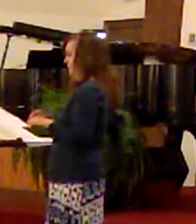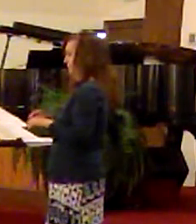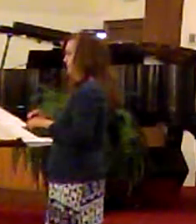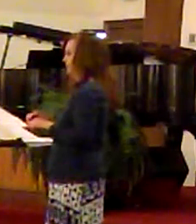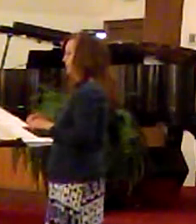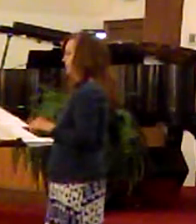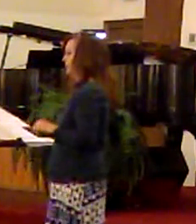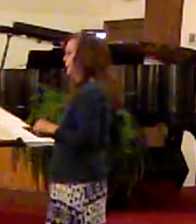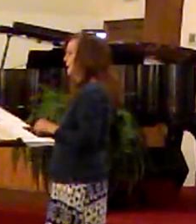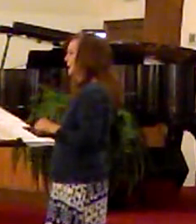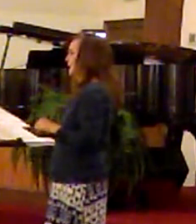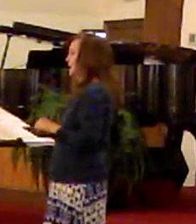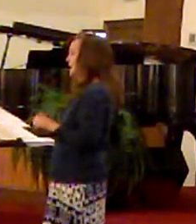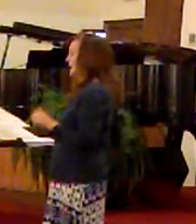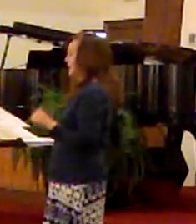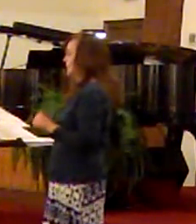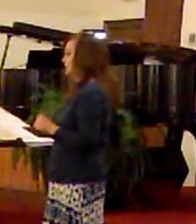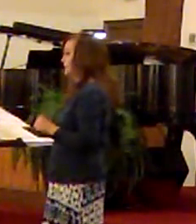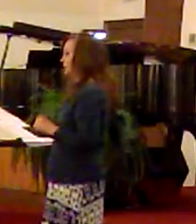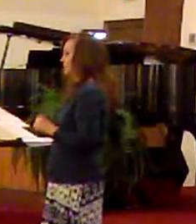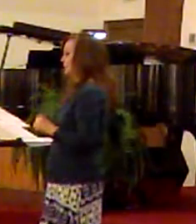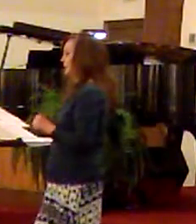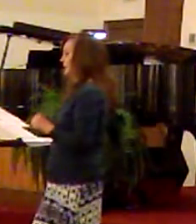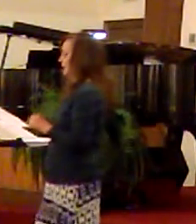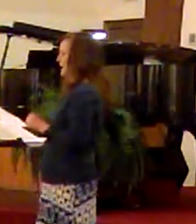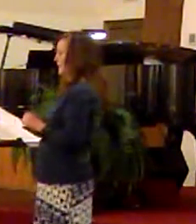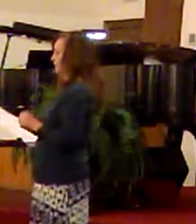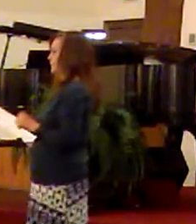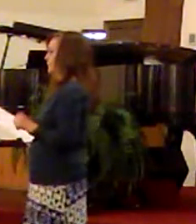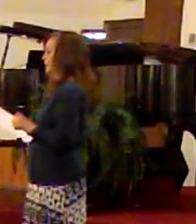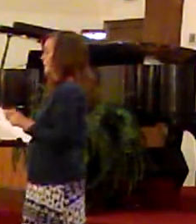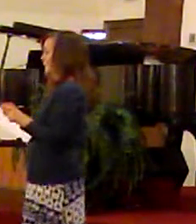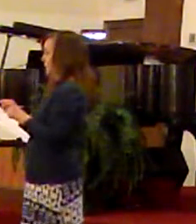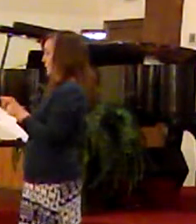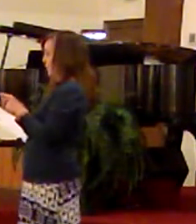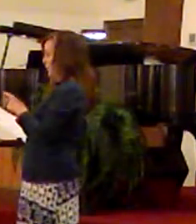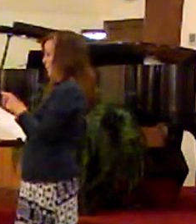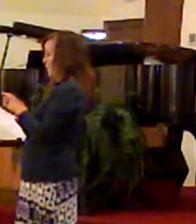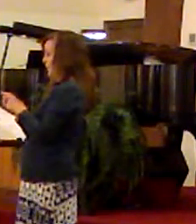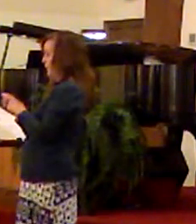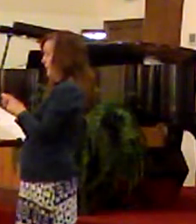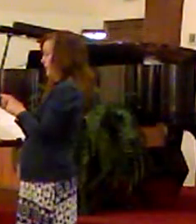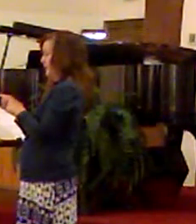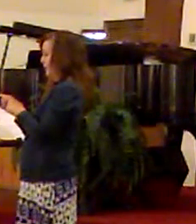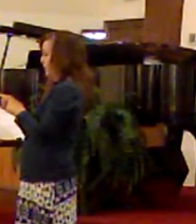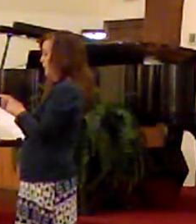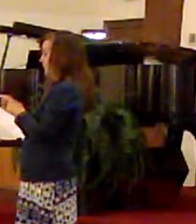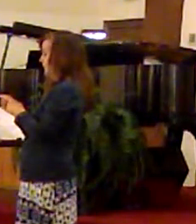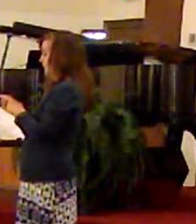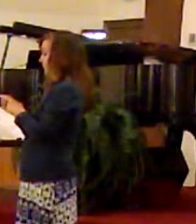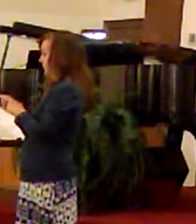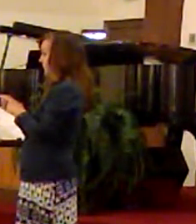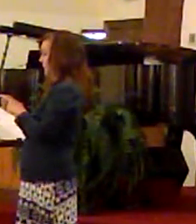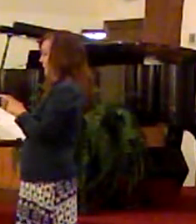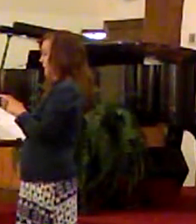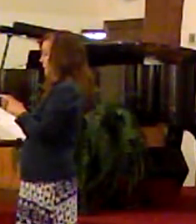explanation. Figurative language is followed up by